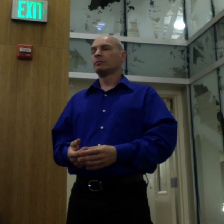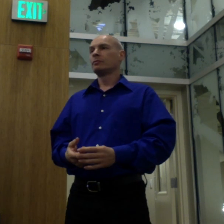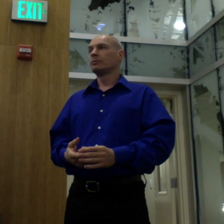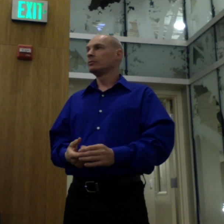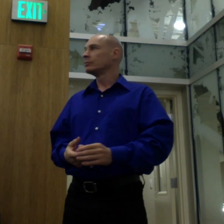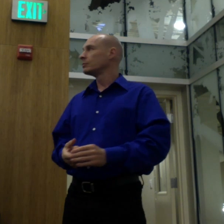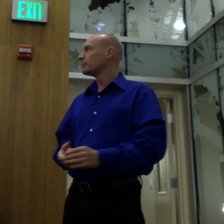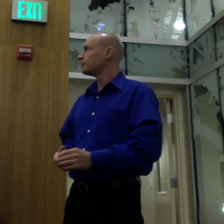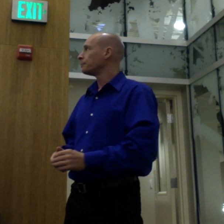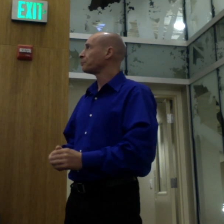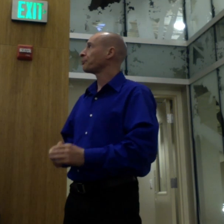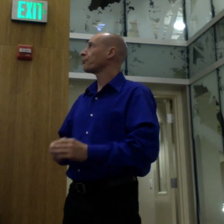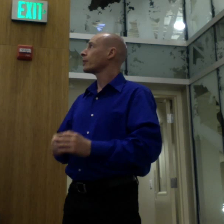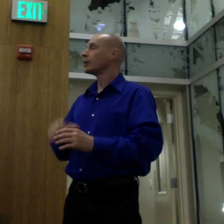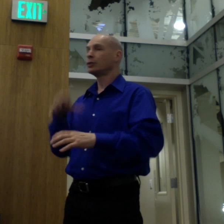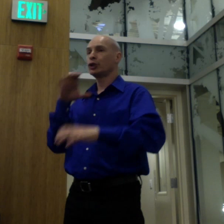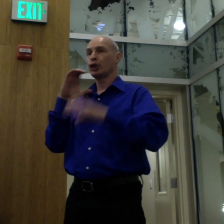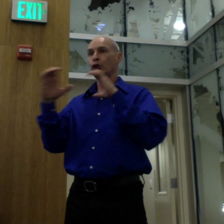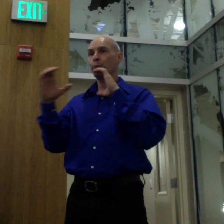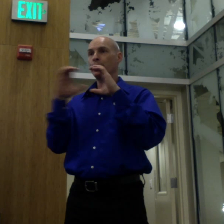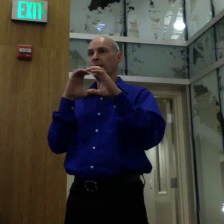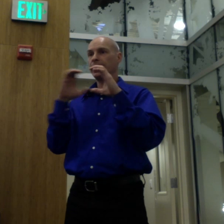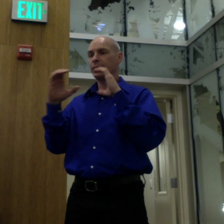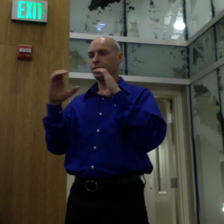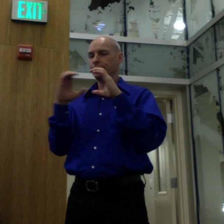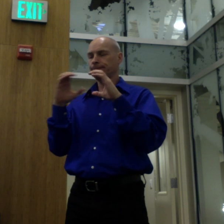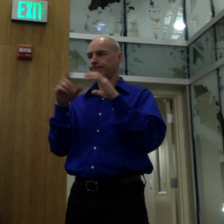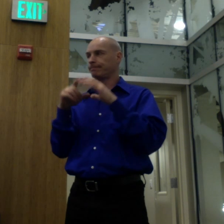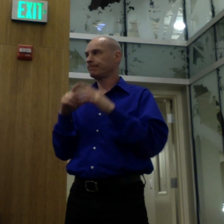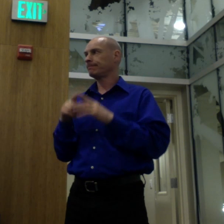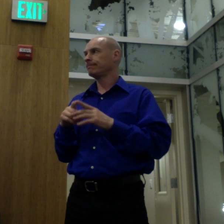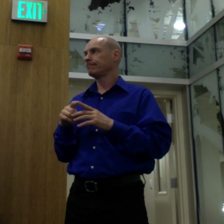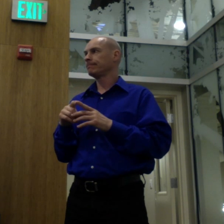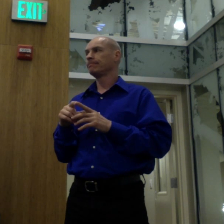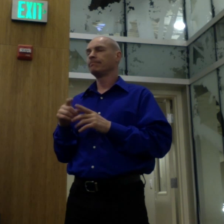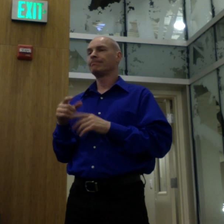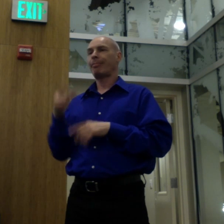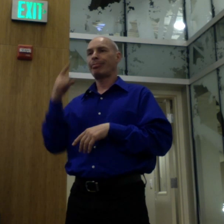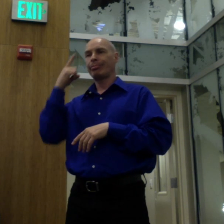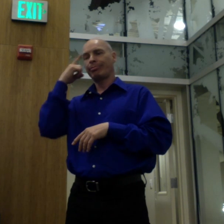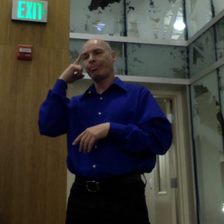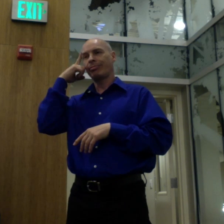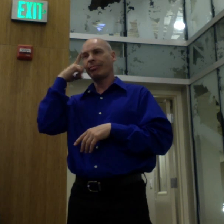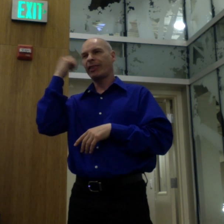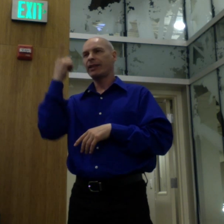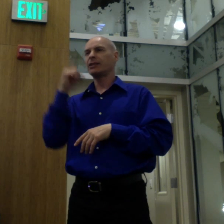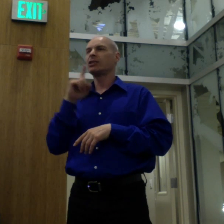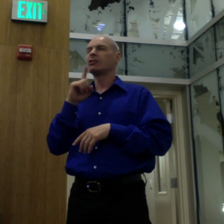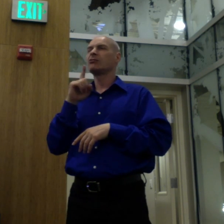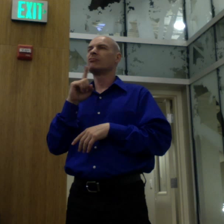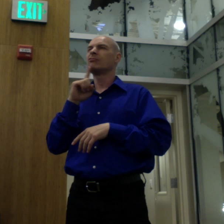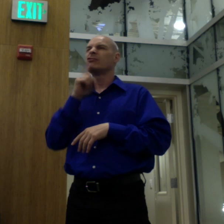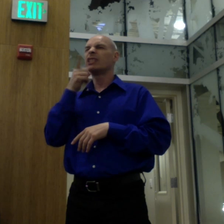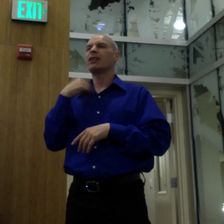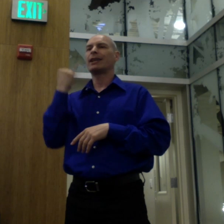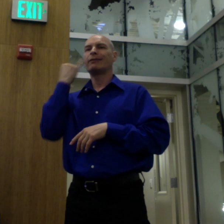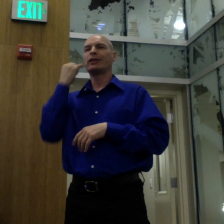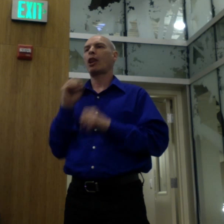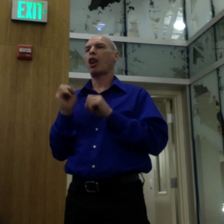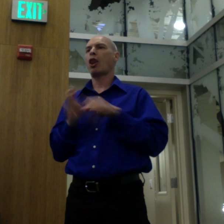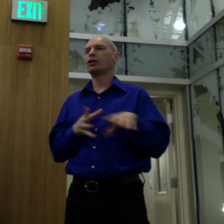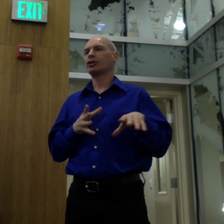And then communication. This is, I think, kind of more for like if you get lost or